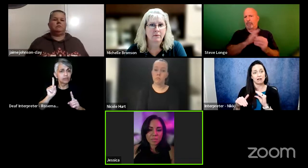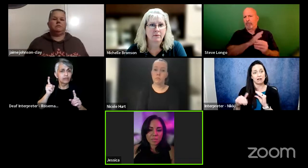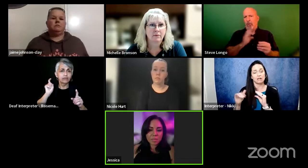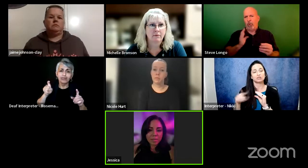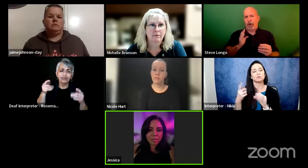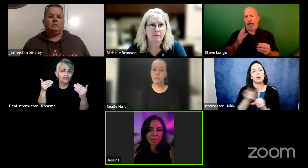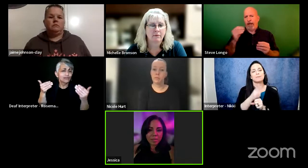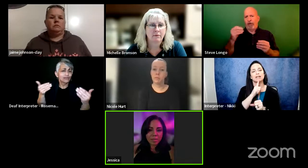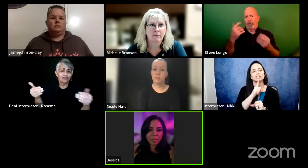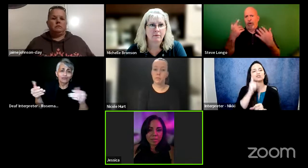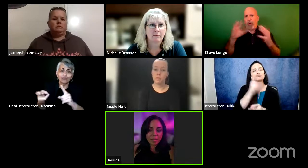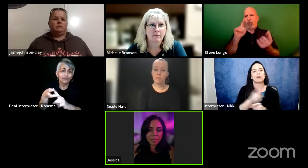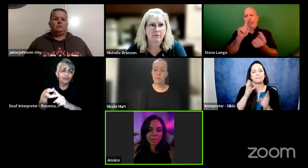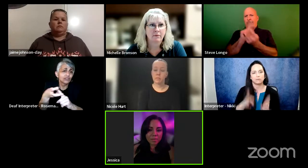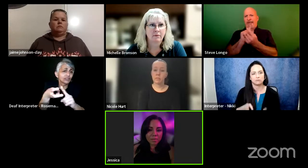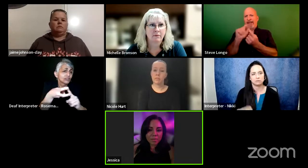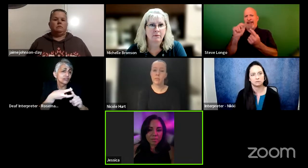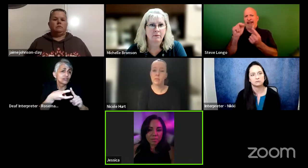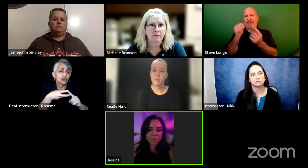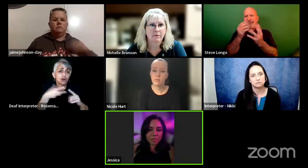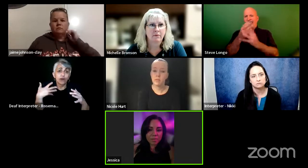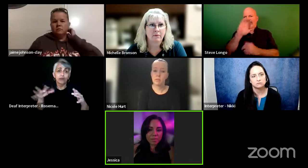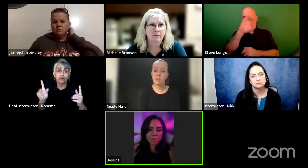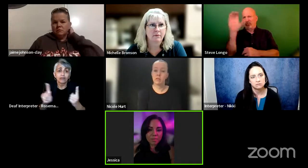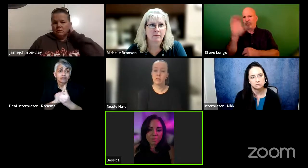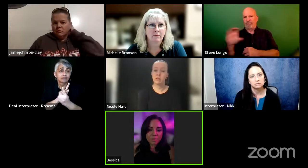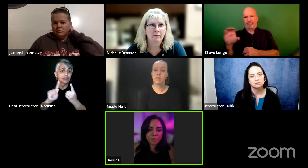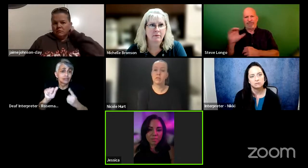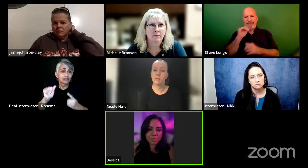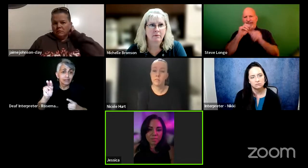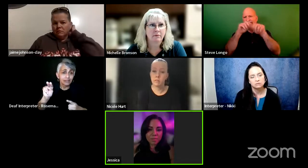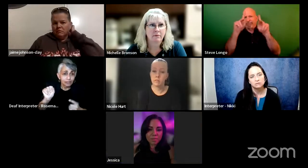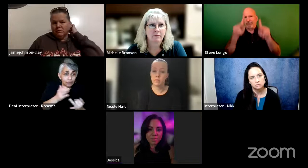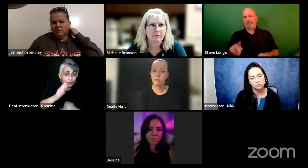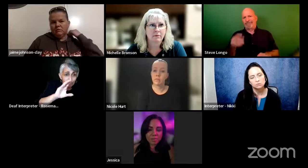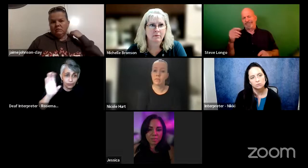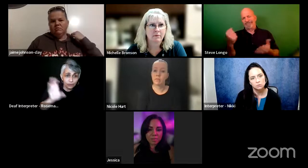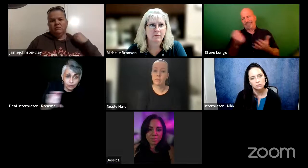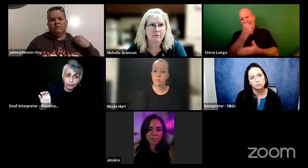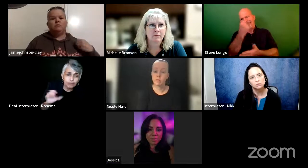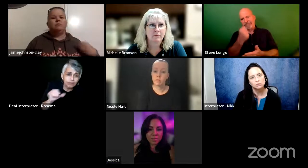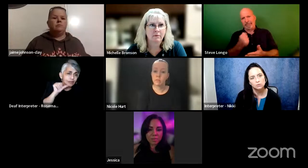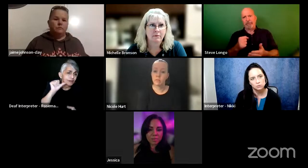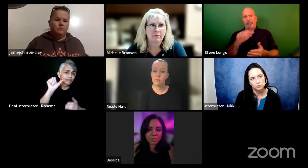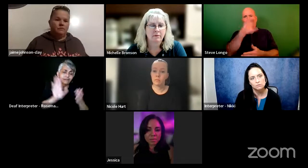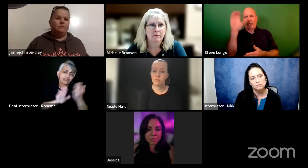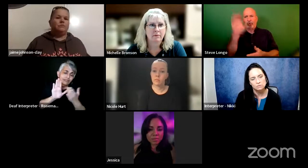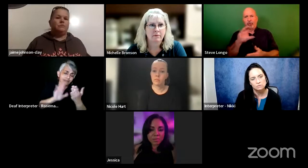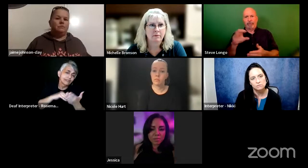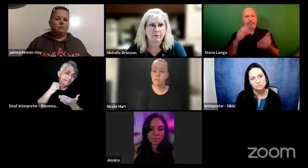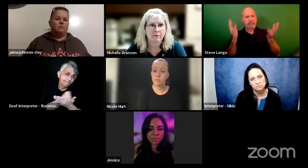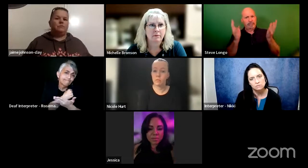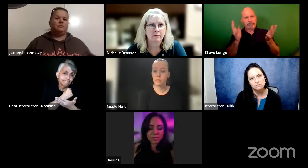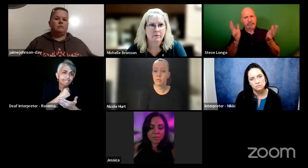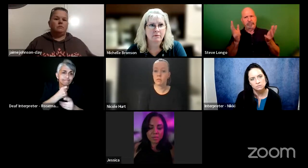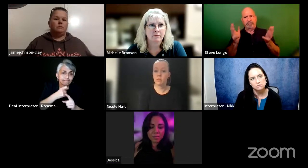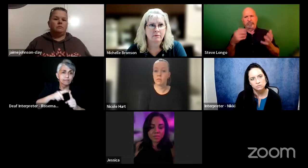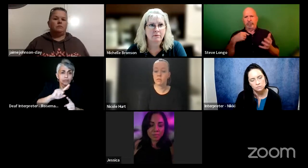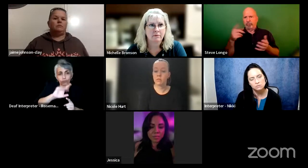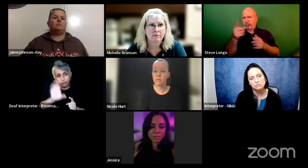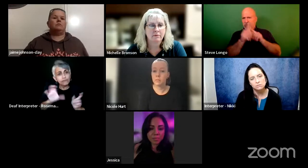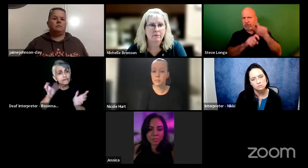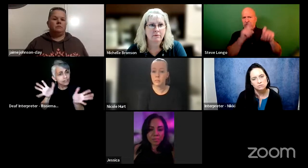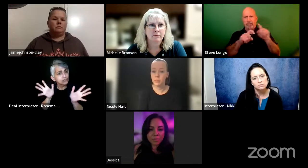person. Yeah, Yeah, we met with Anna via